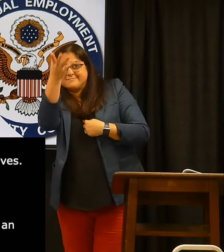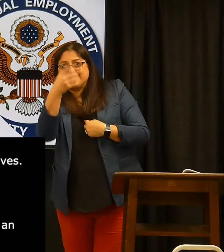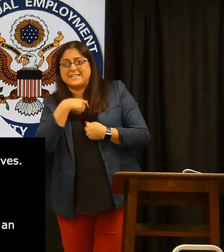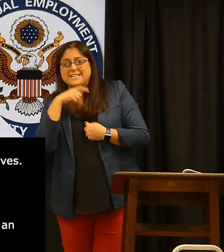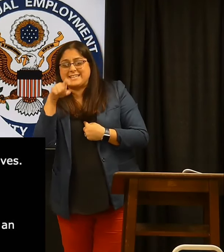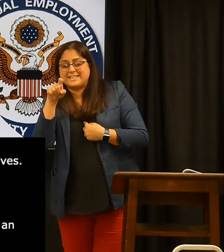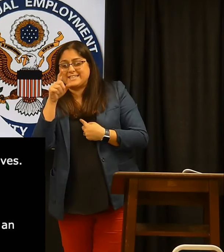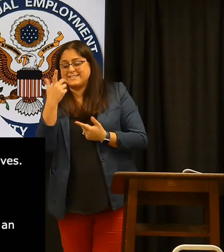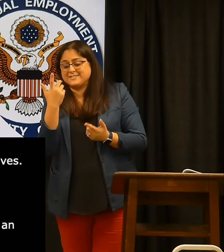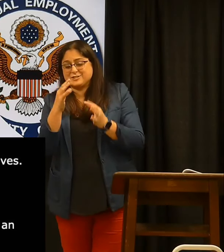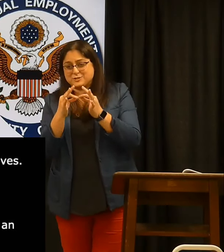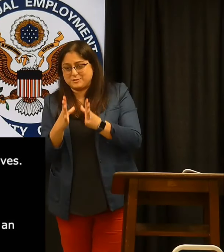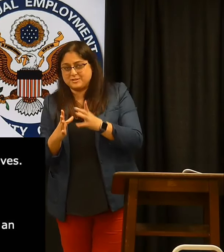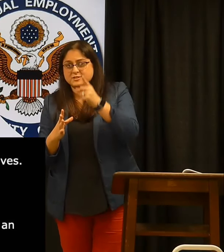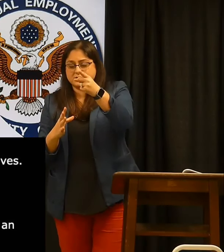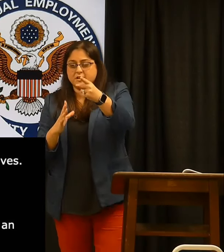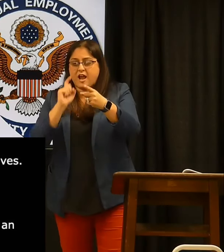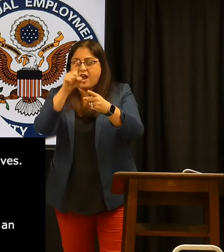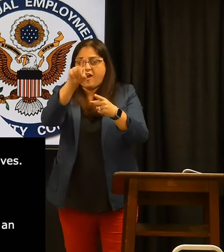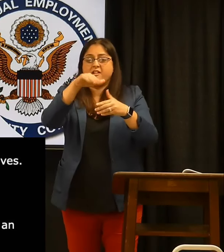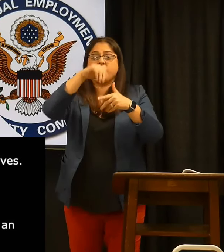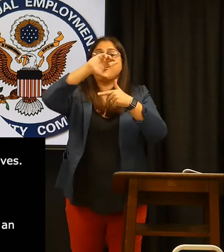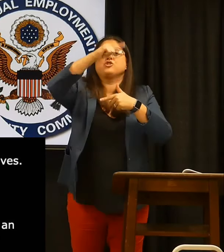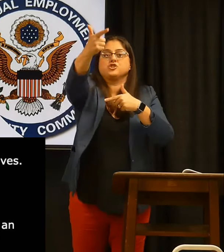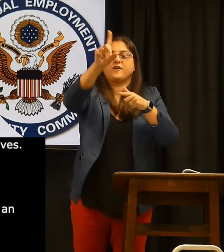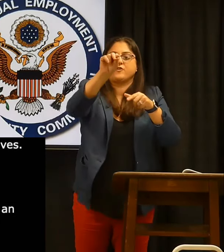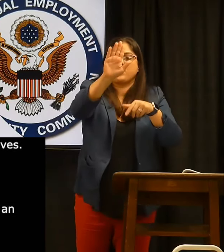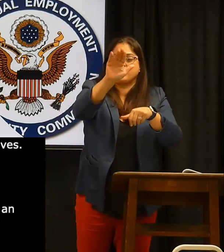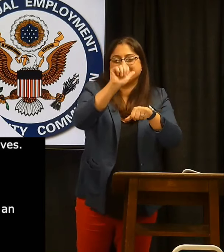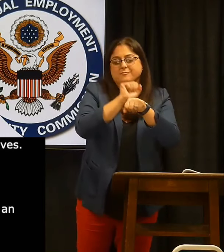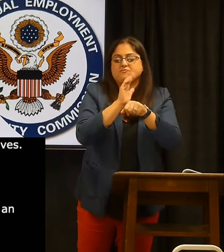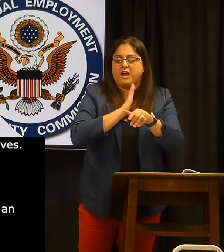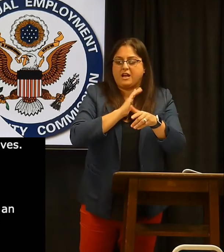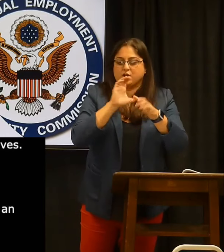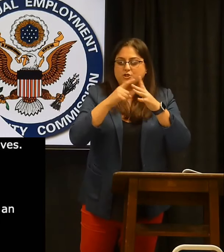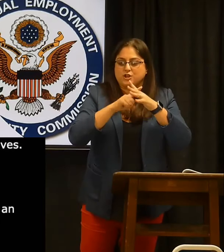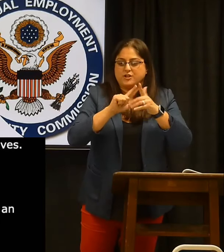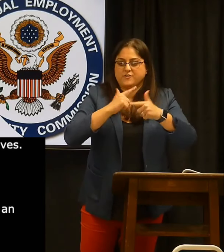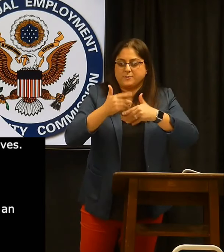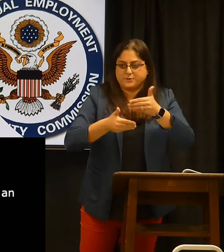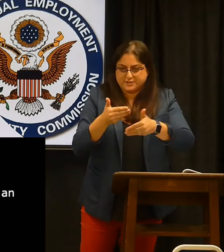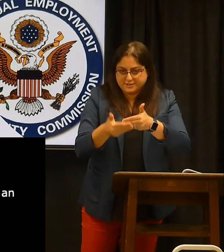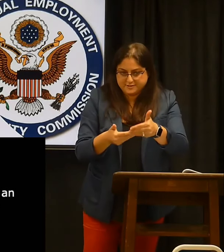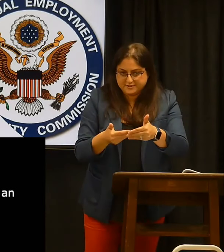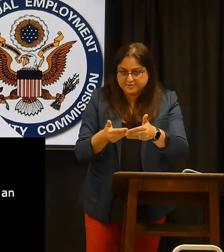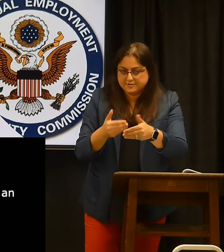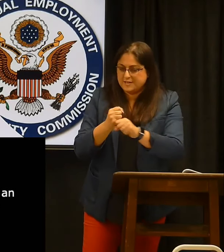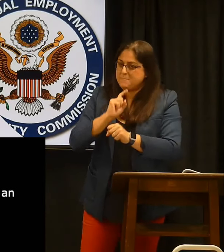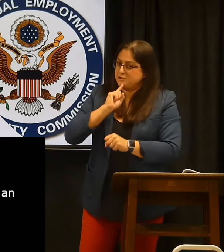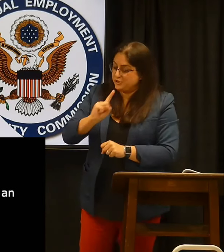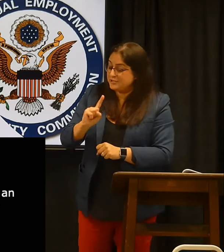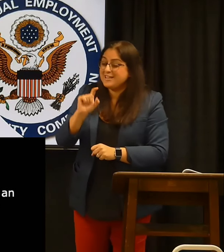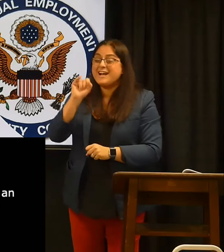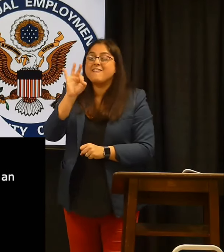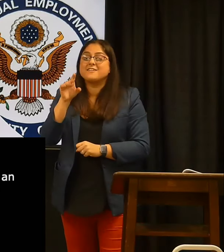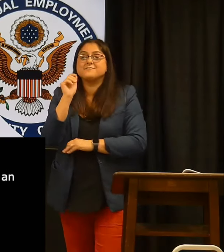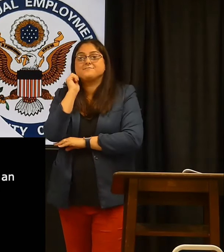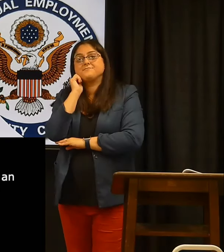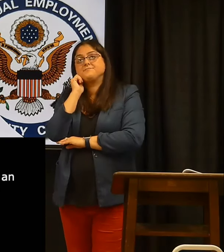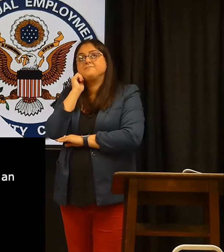which means if you tell someone that they need an interpreter, now it's their responsibility to start that process.